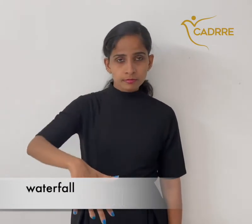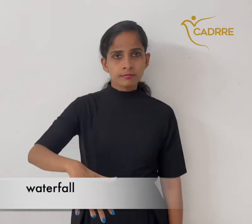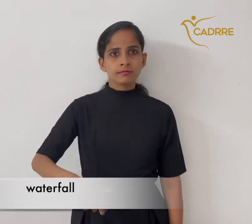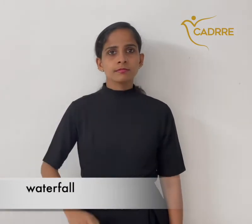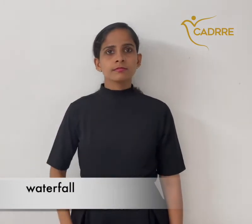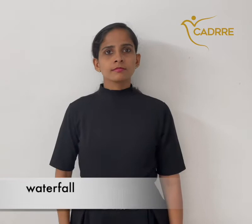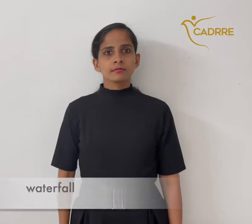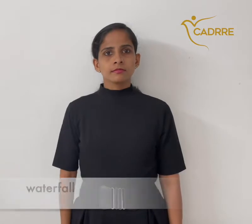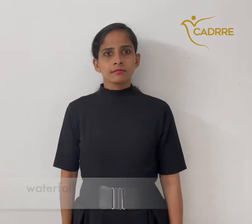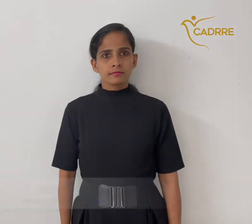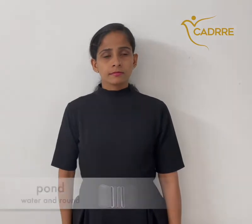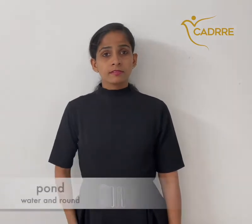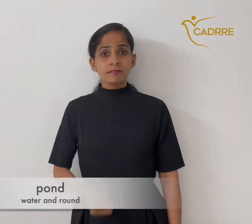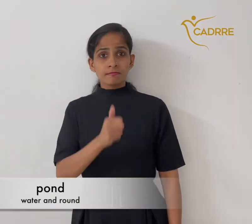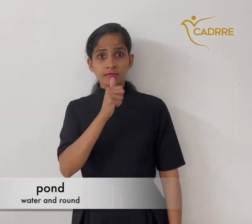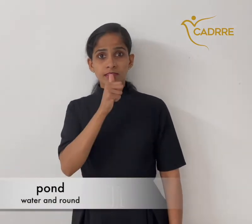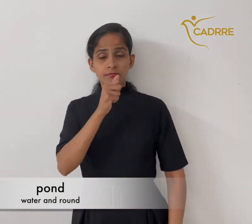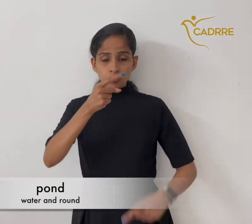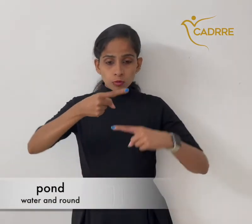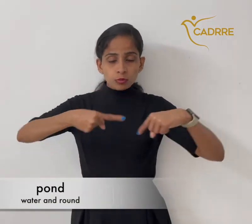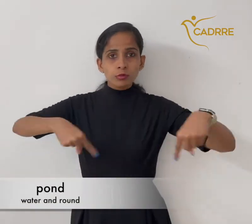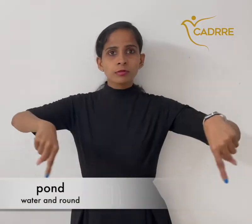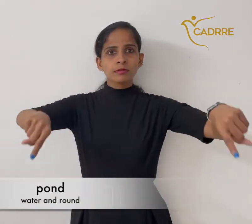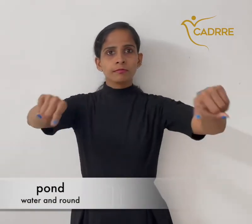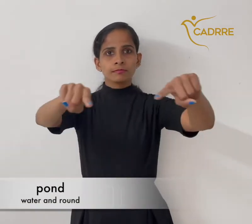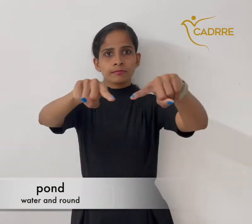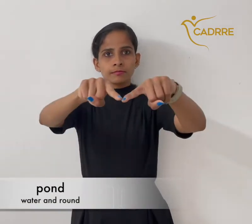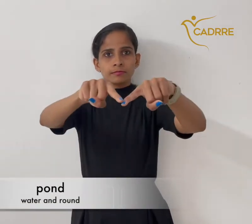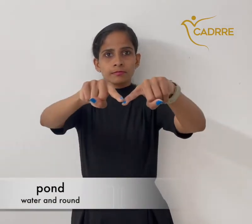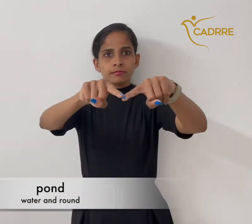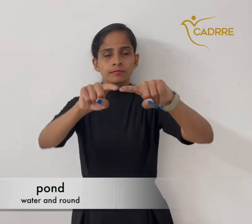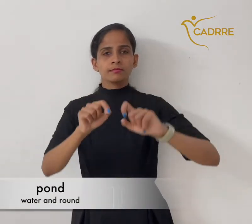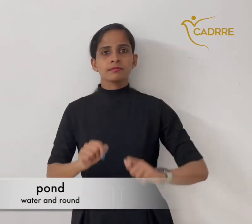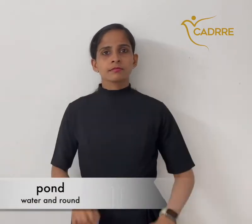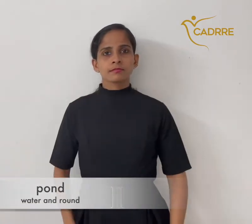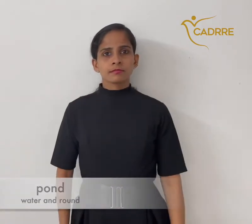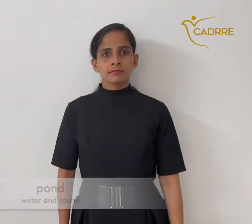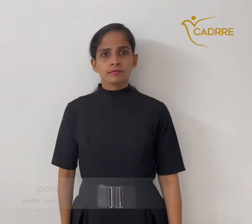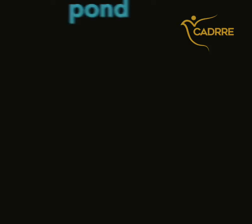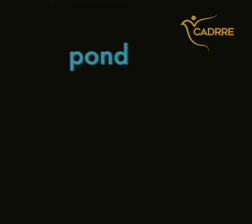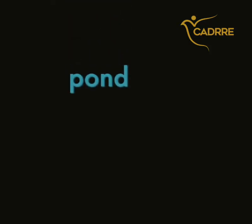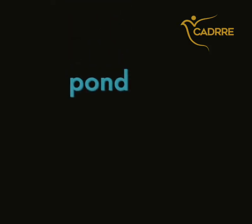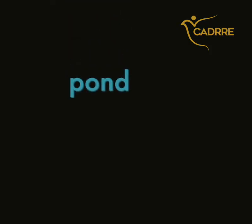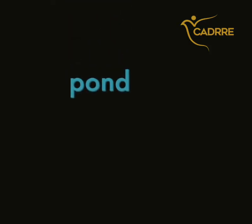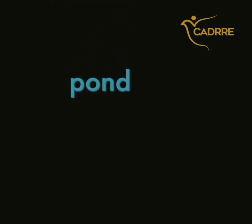Waterfall, pond, water and round.